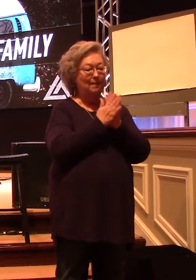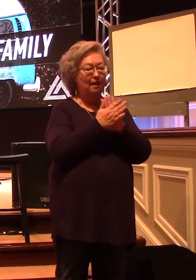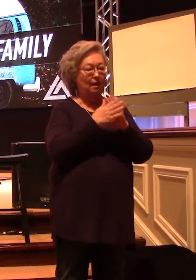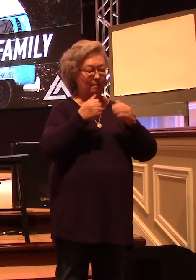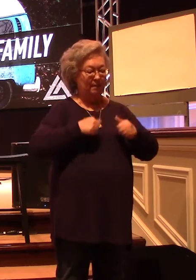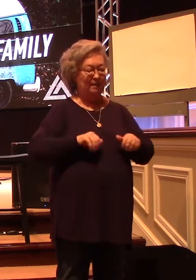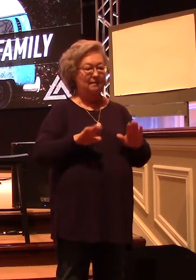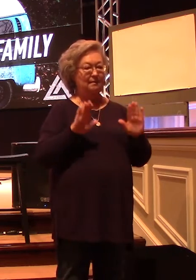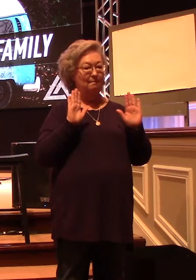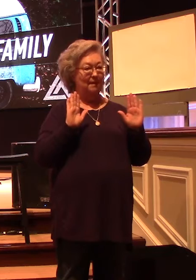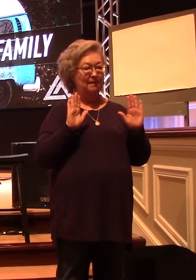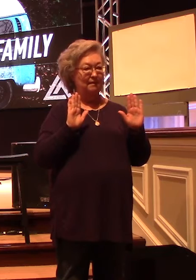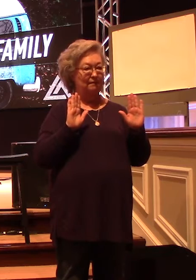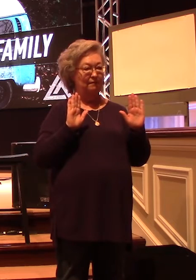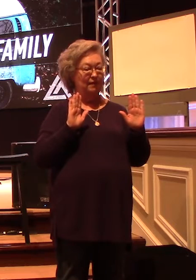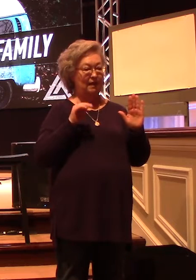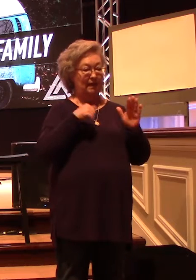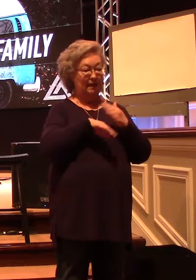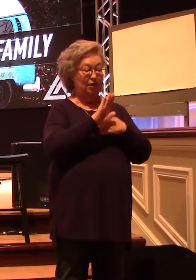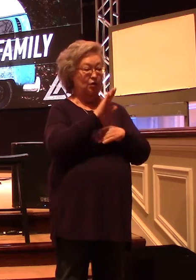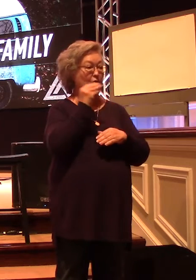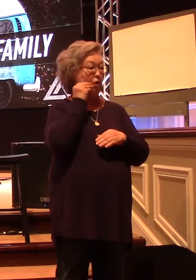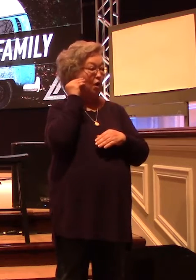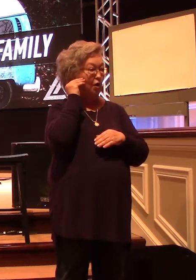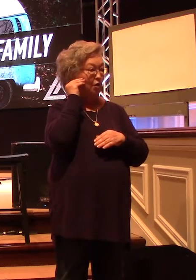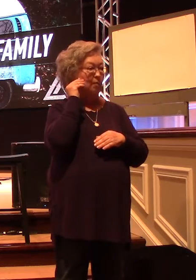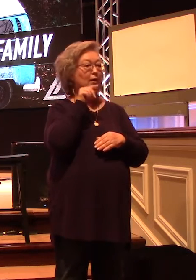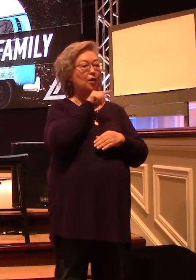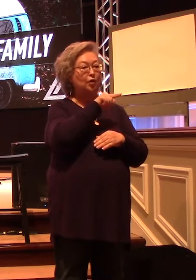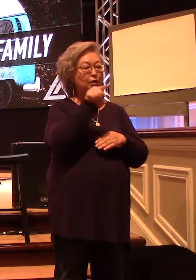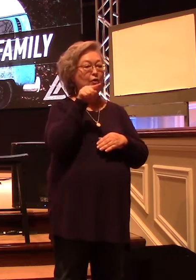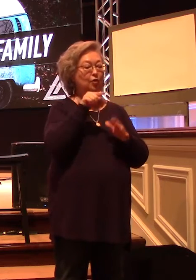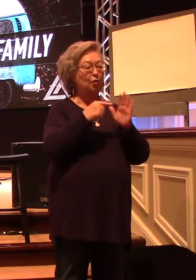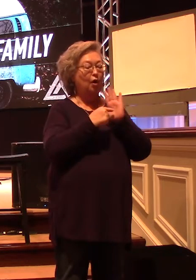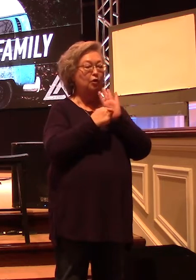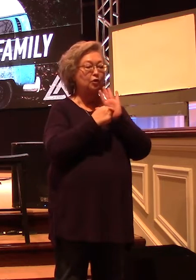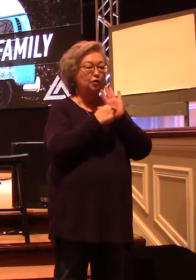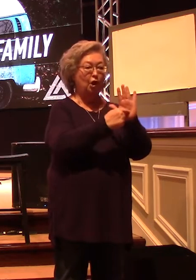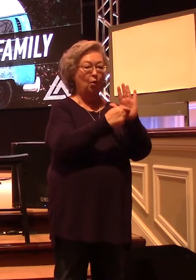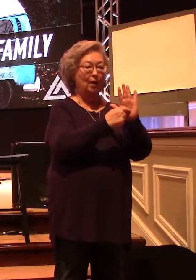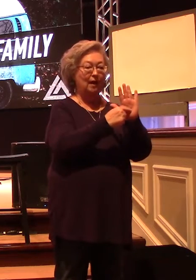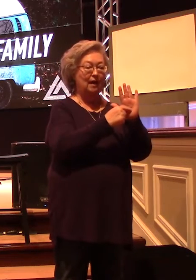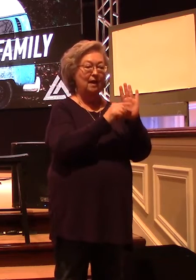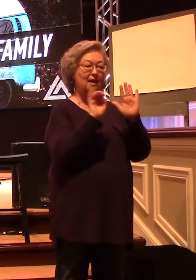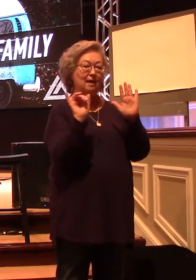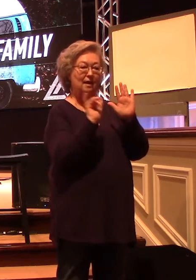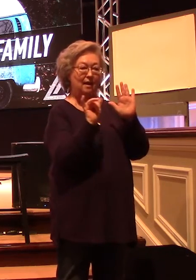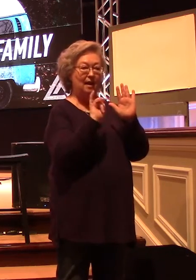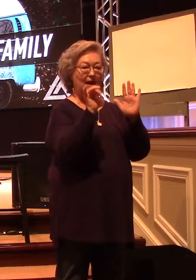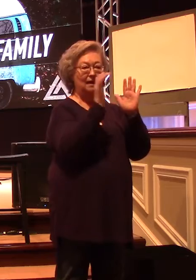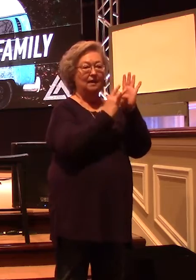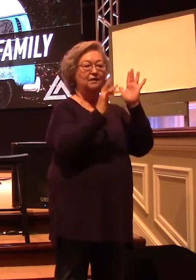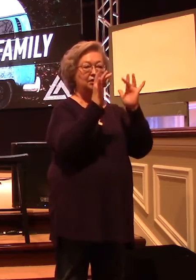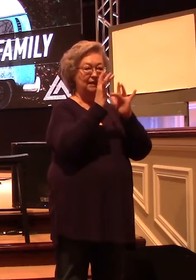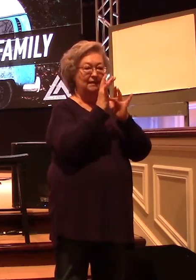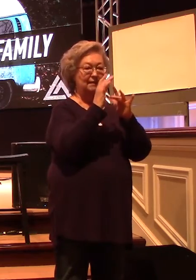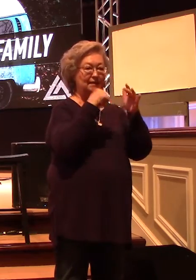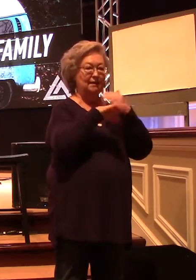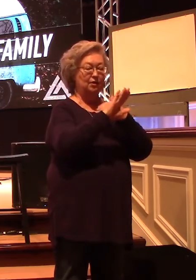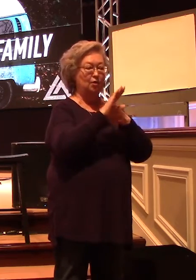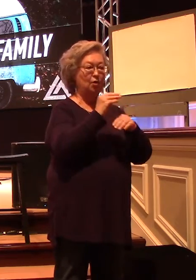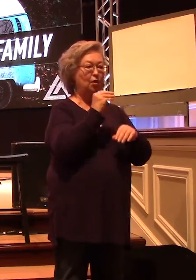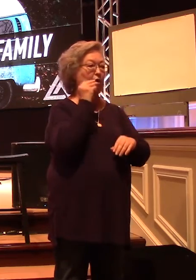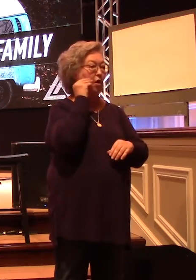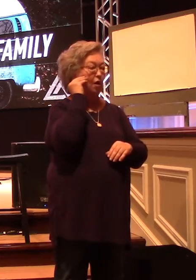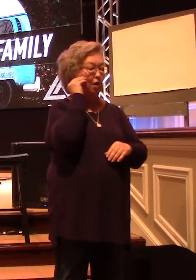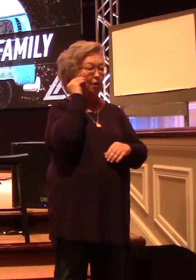you're painting a picture of Jesus like no other. And just as Jesus chose to line